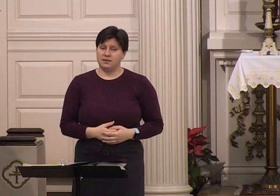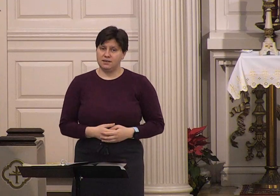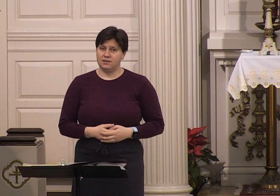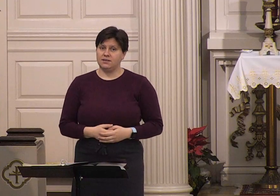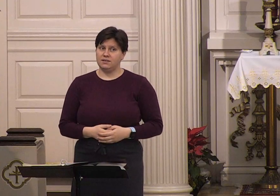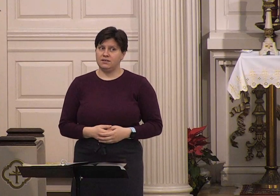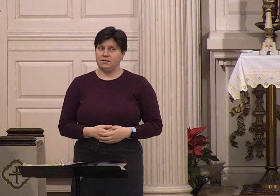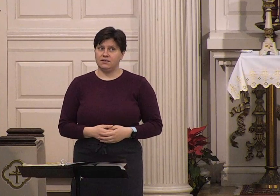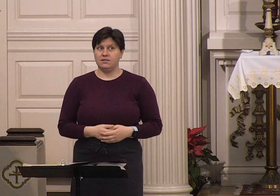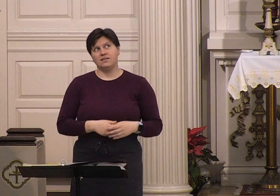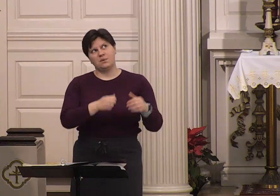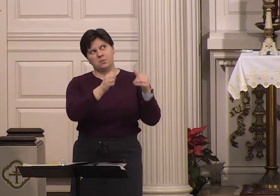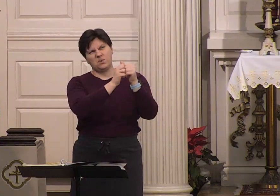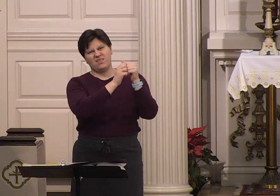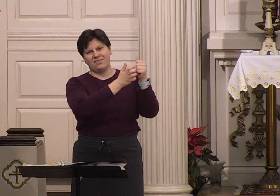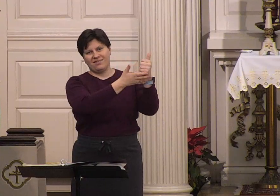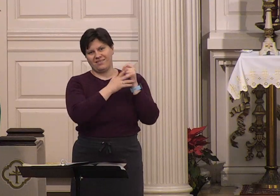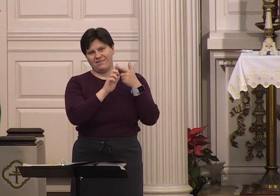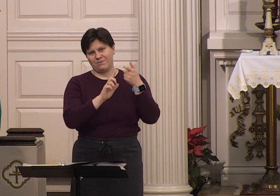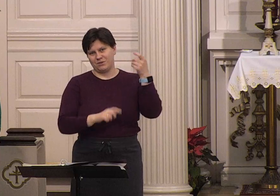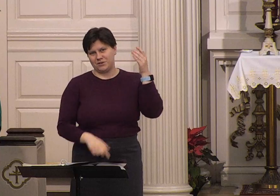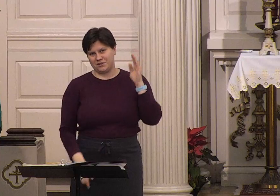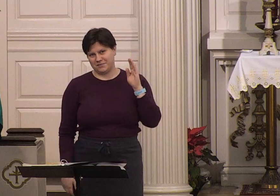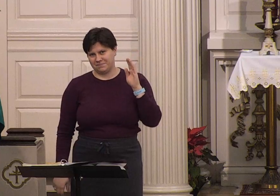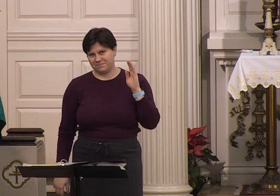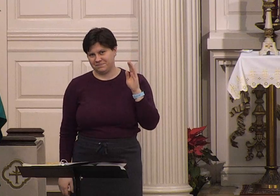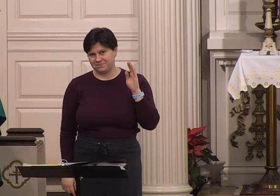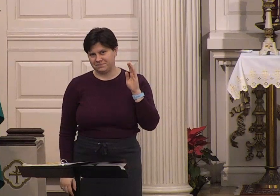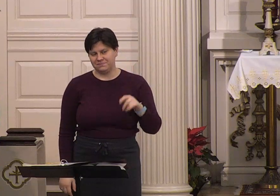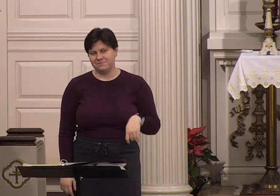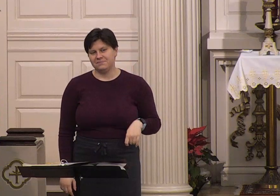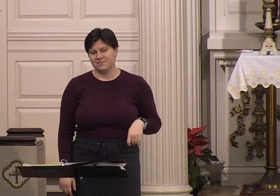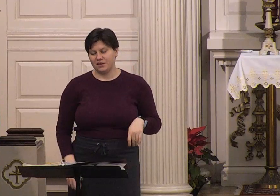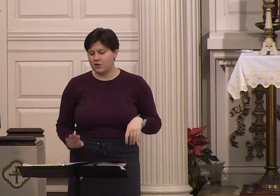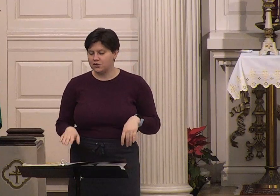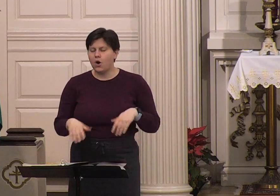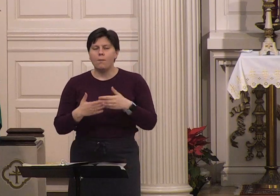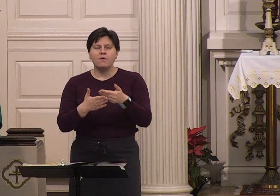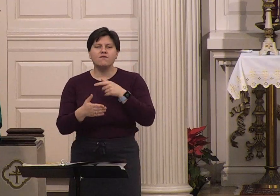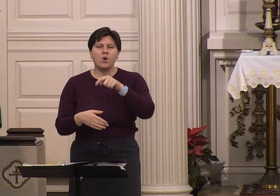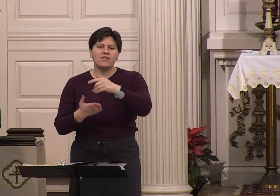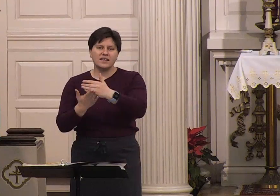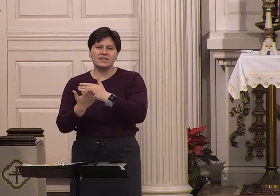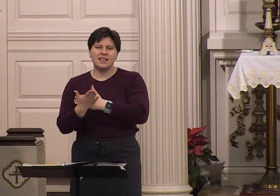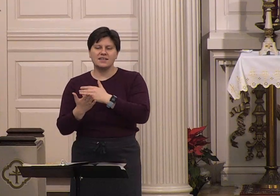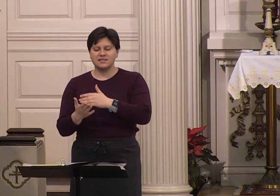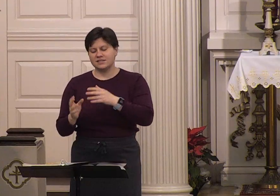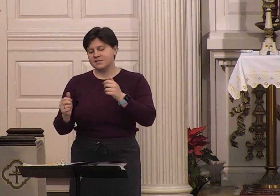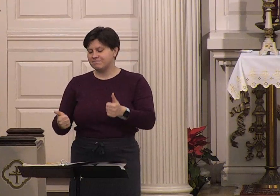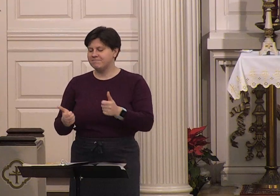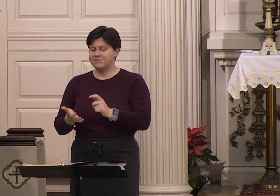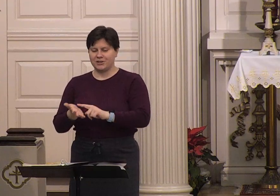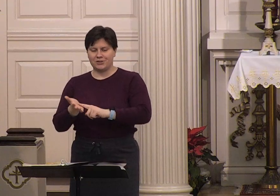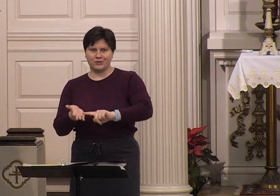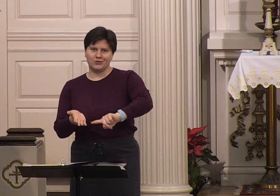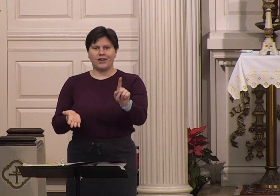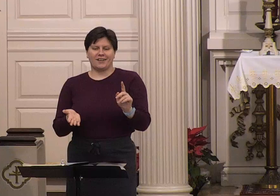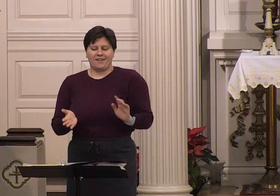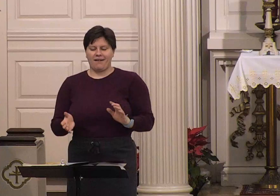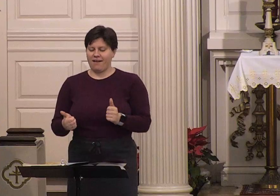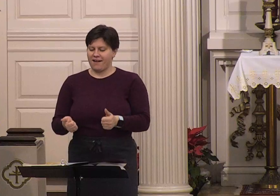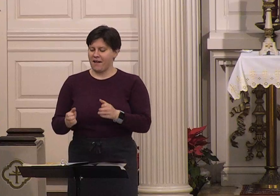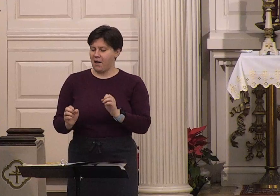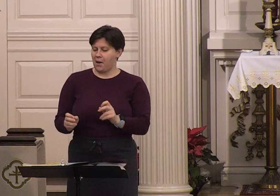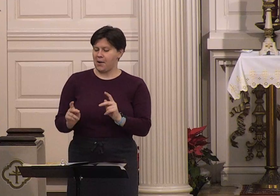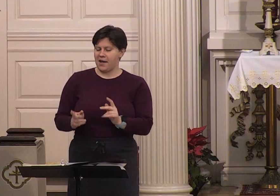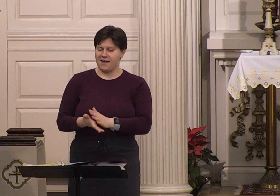help. So before we dismiss this list as a nice sounding group of